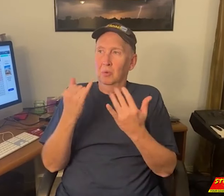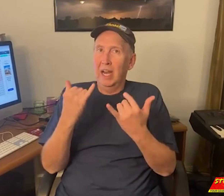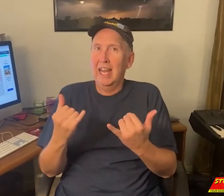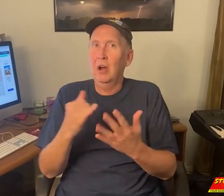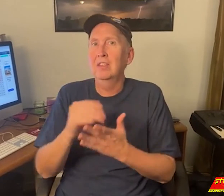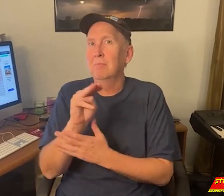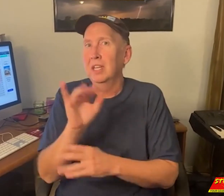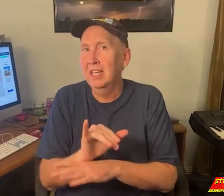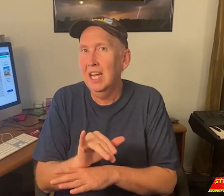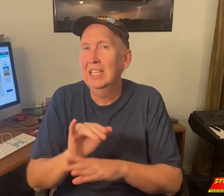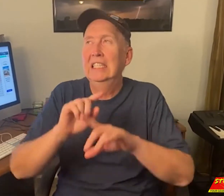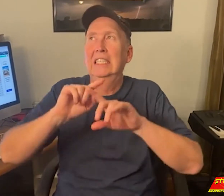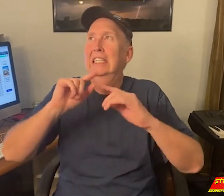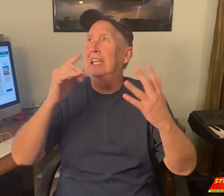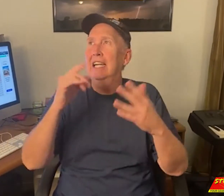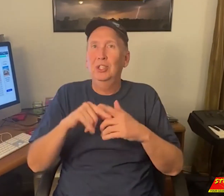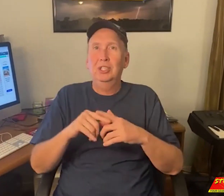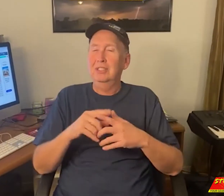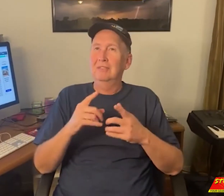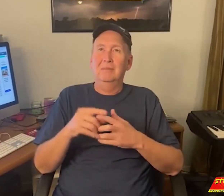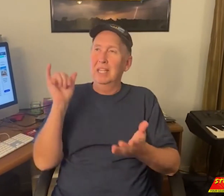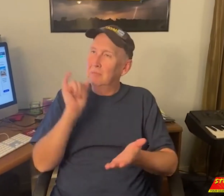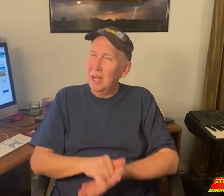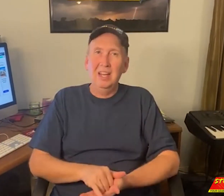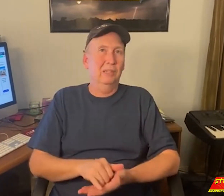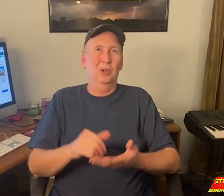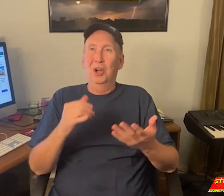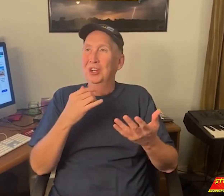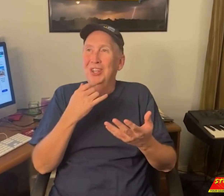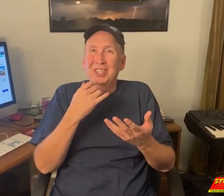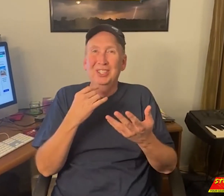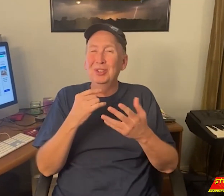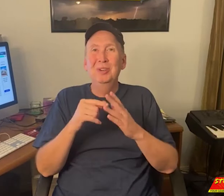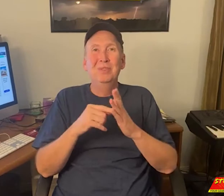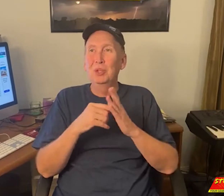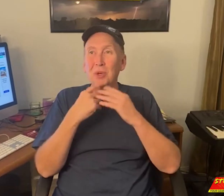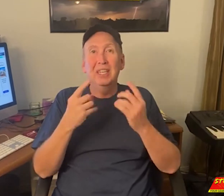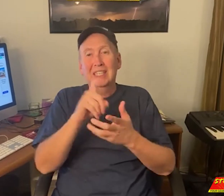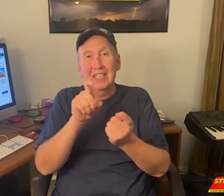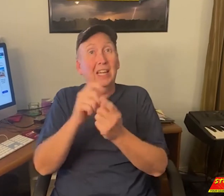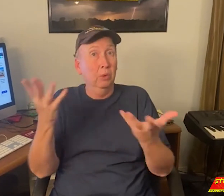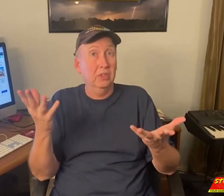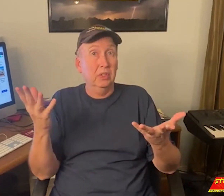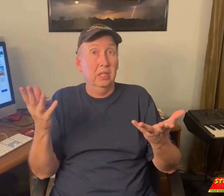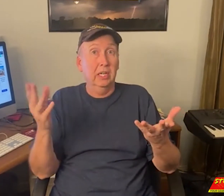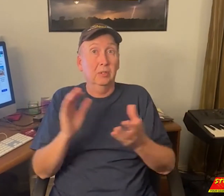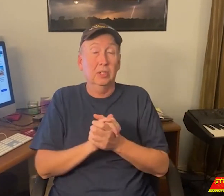right now, as of Monday night, it's just impossible to predict exactly where this is going to go.